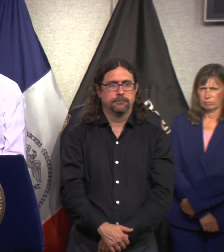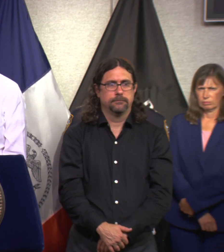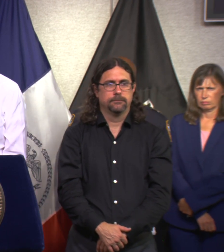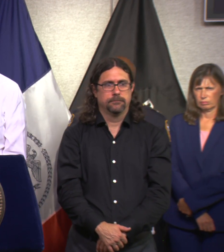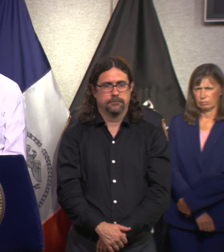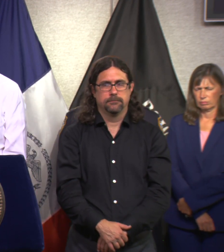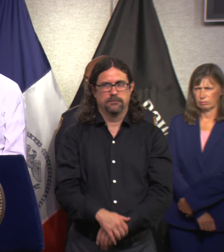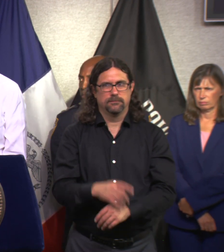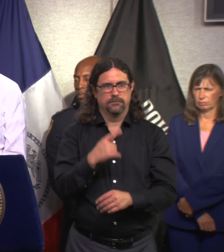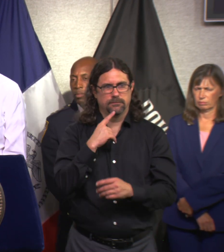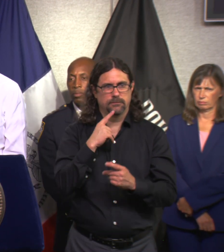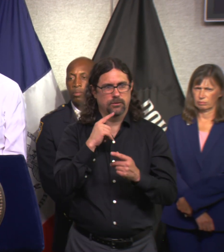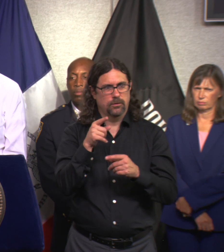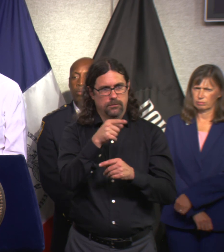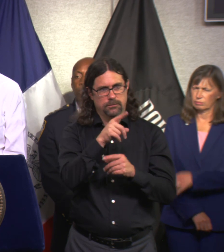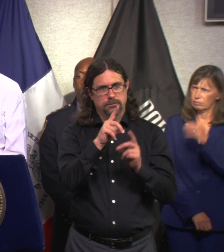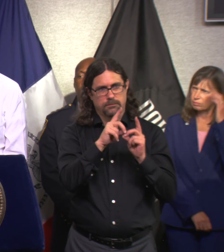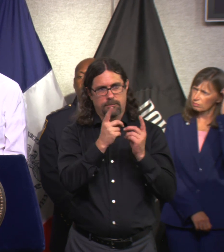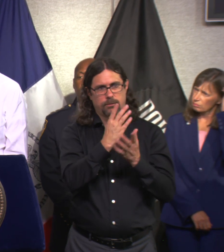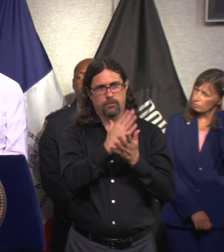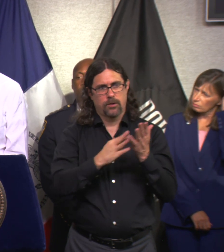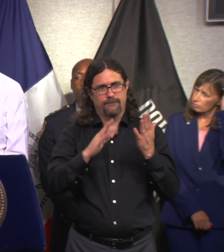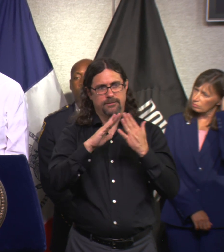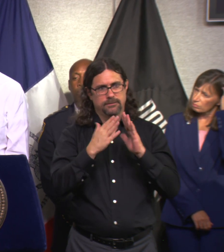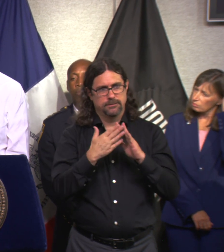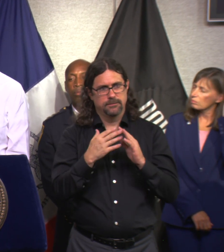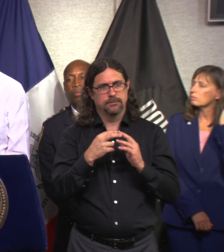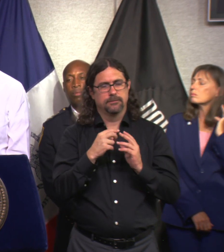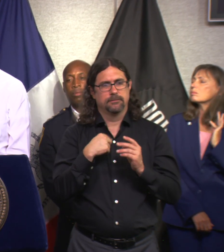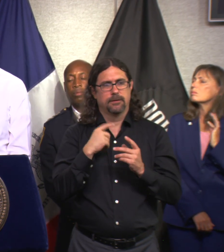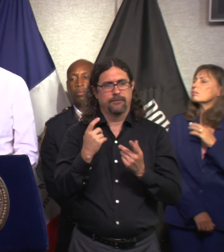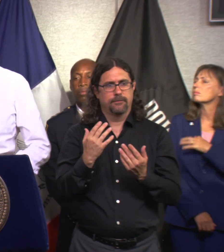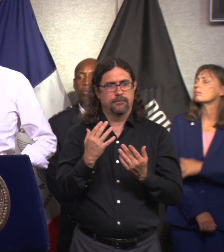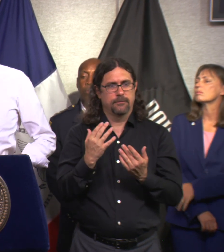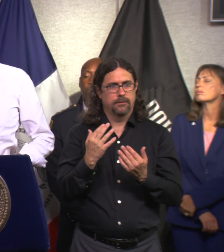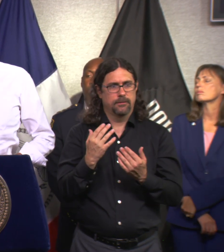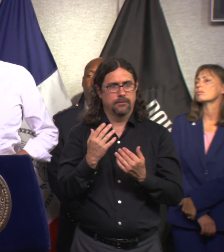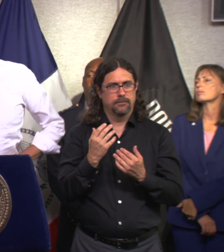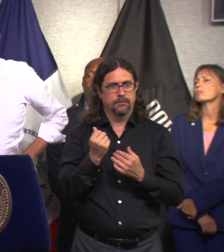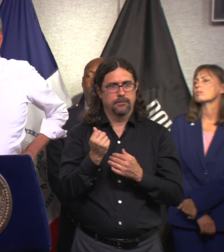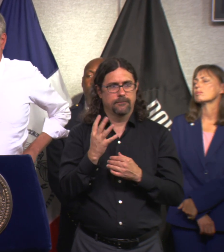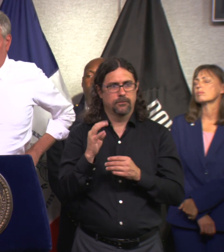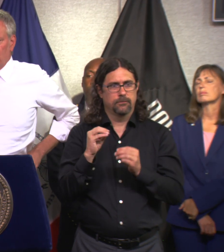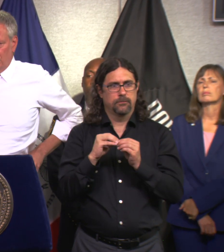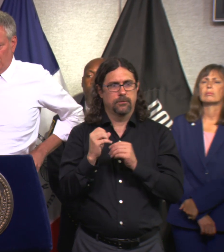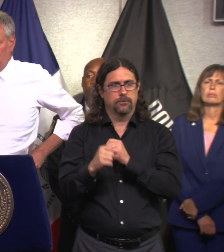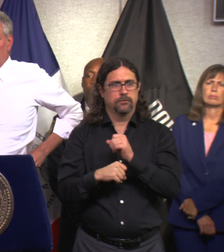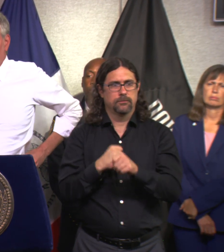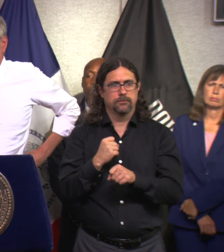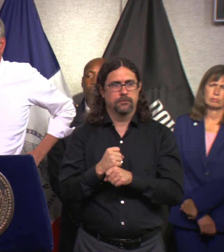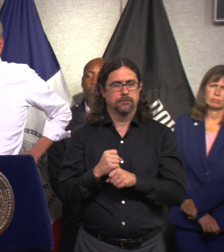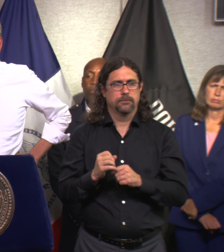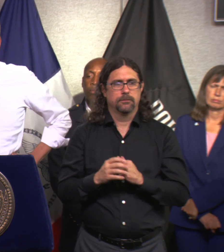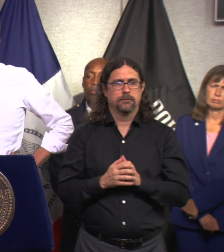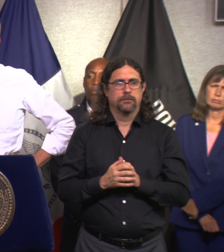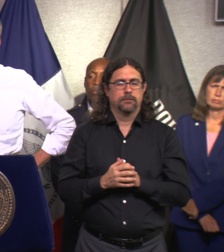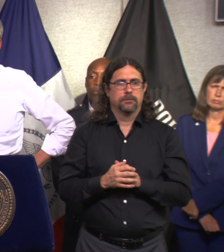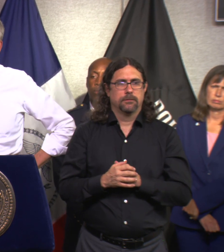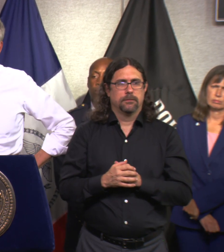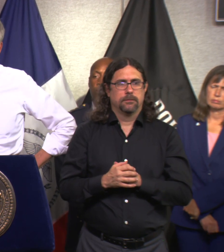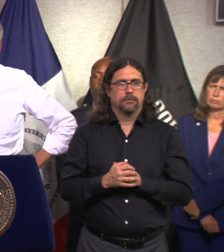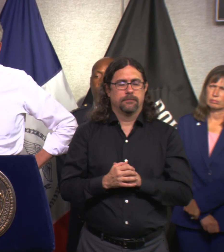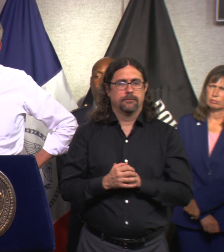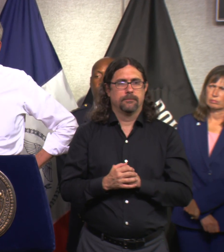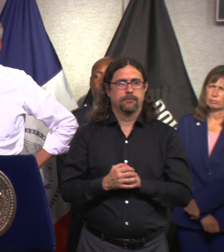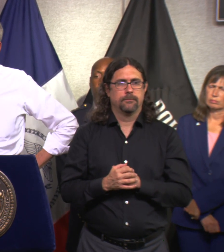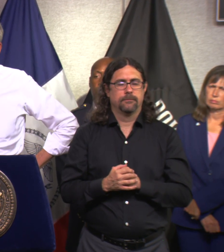of 12 people to do outreach to communities. Now, as you know, all forms of public transportation are subsidized by the public, except